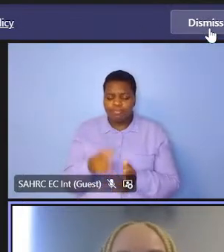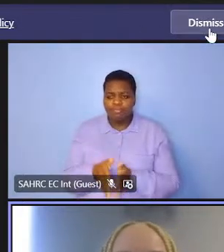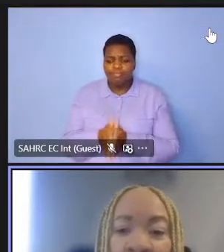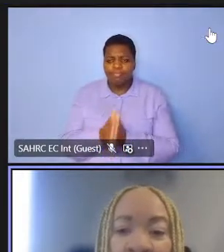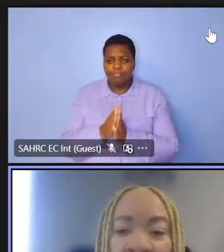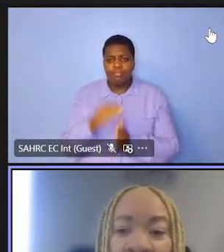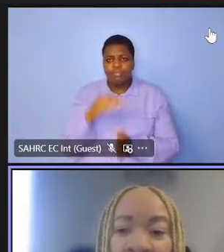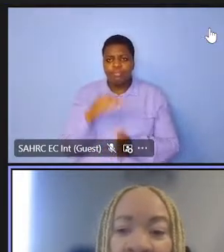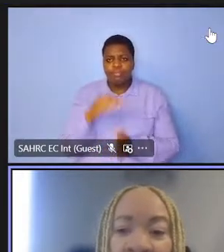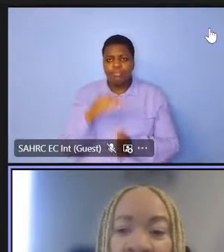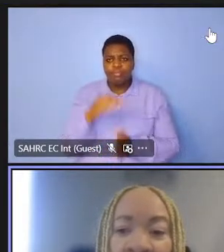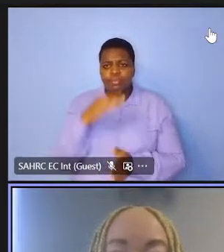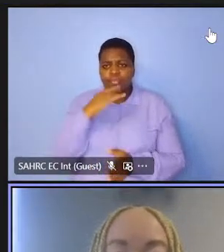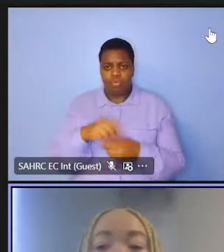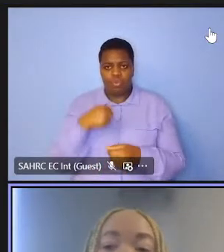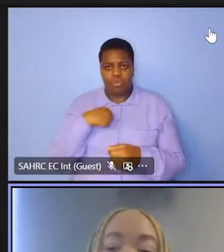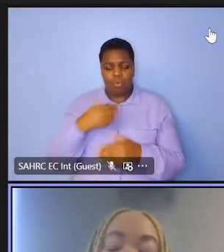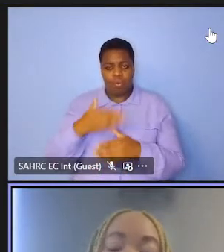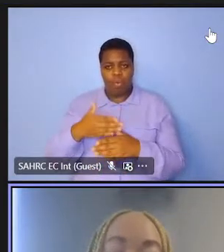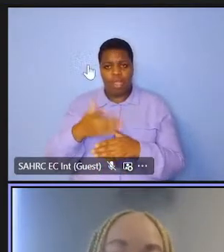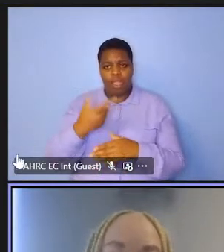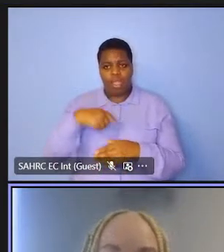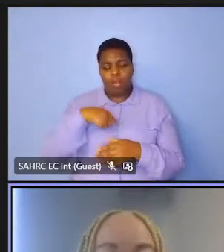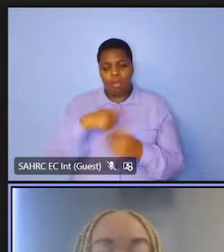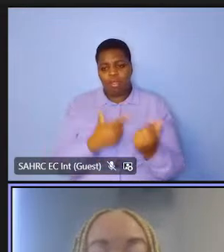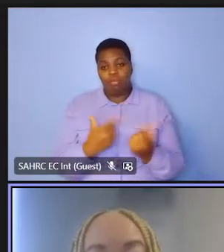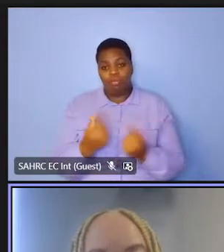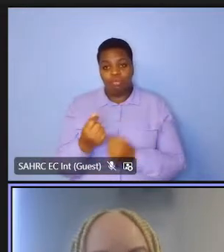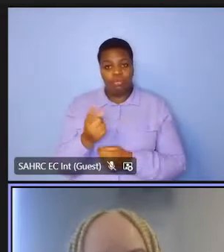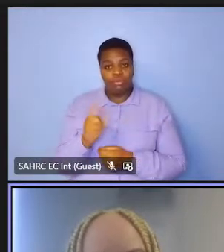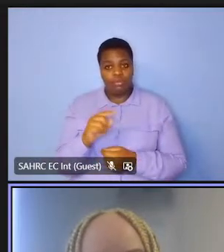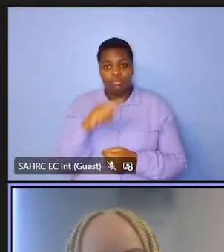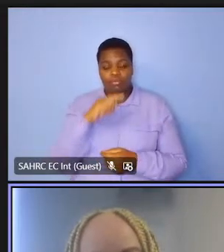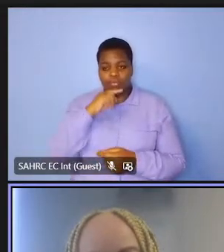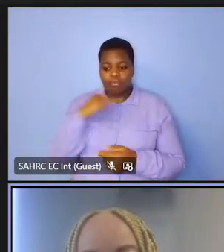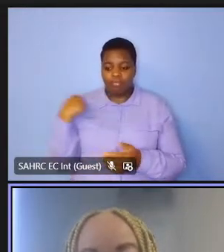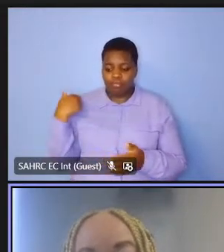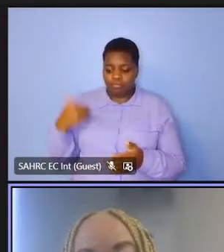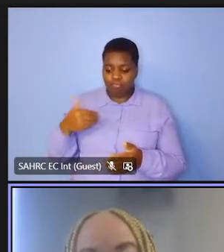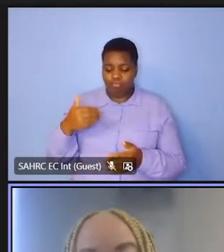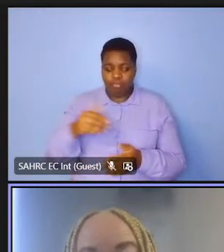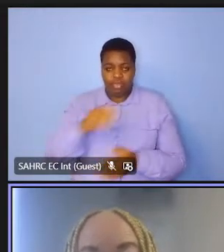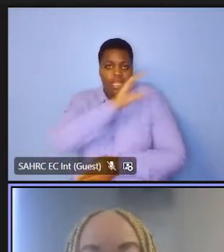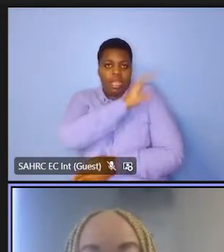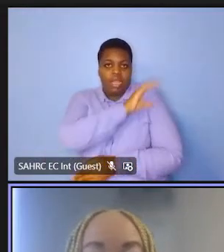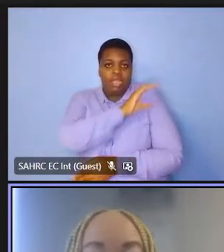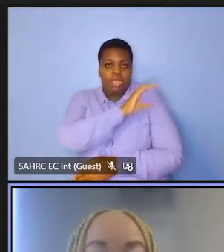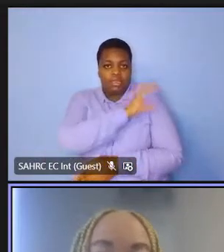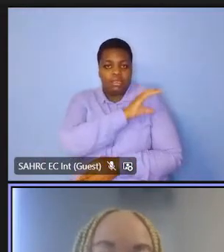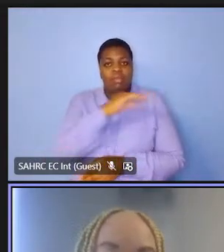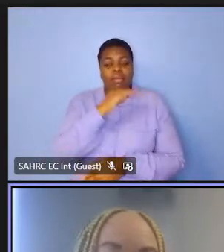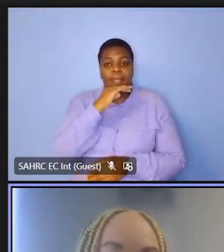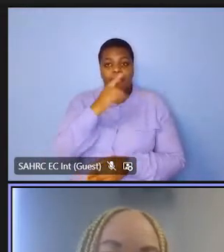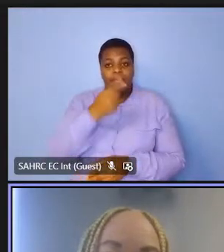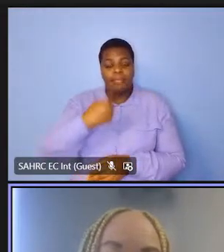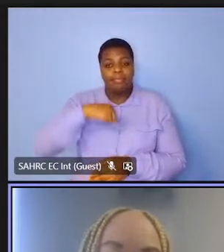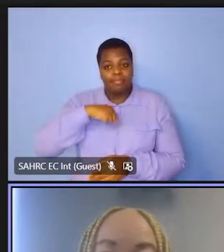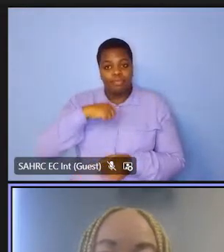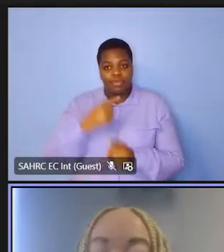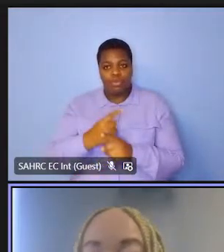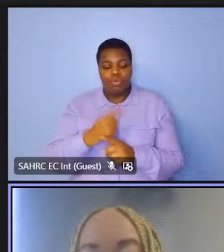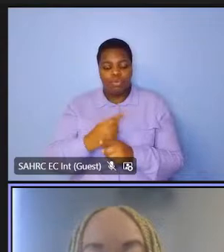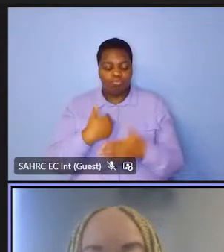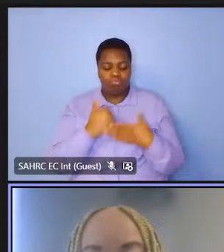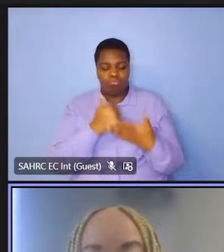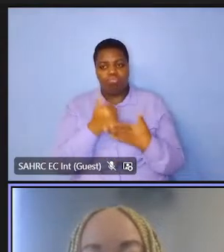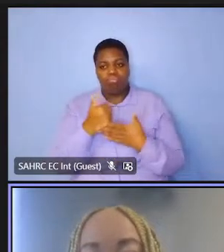that as part of our work, we run a daily walk-in clinic where we provide legal assistance daily and